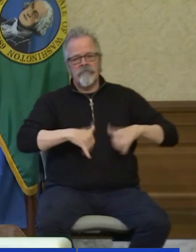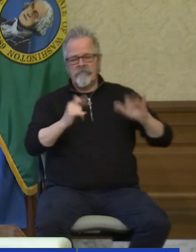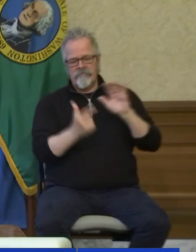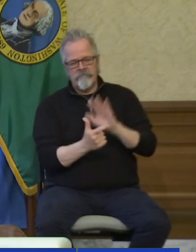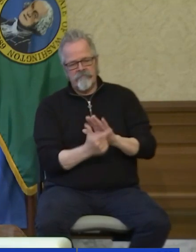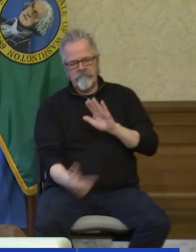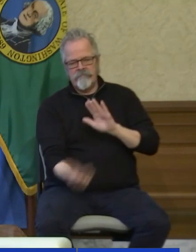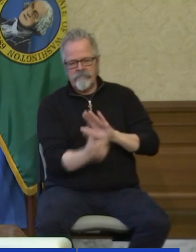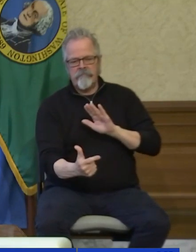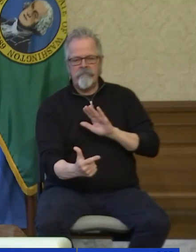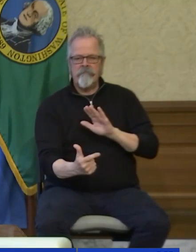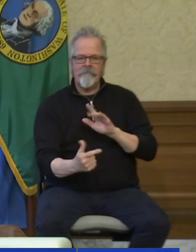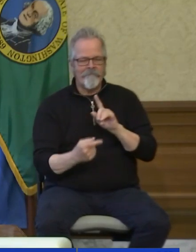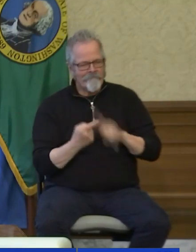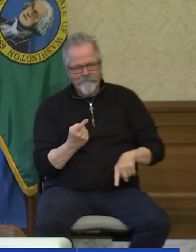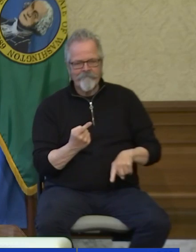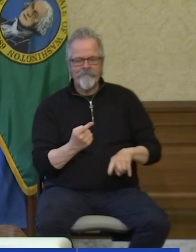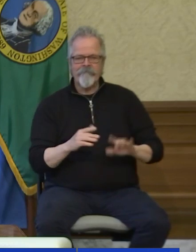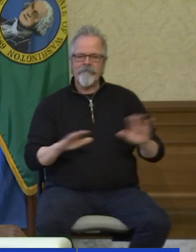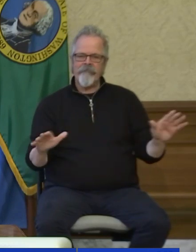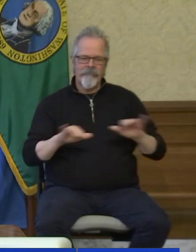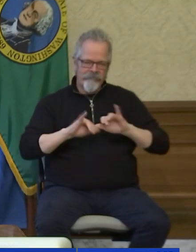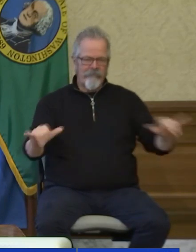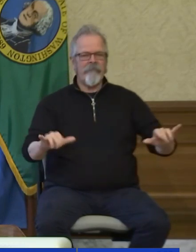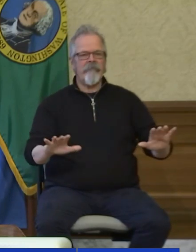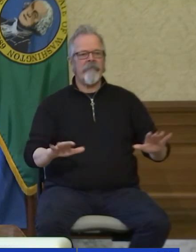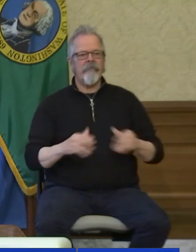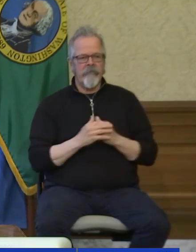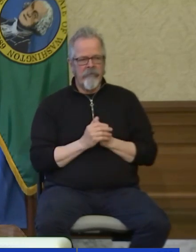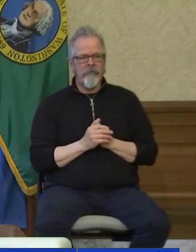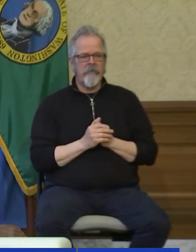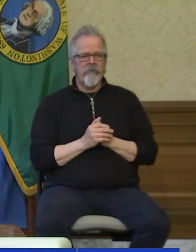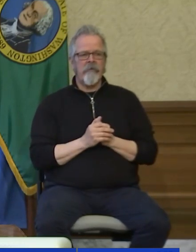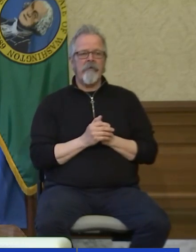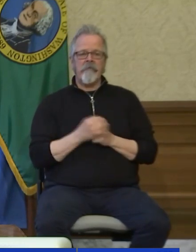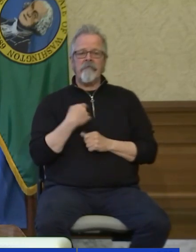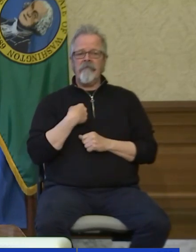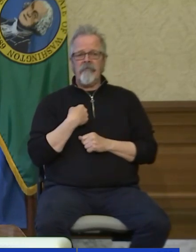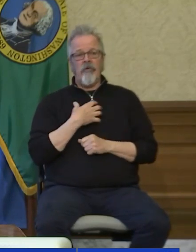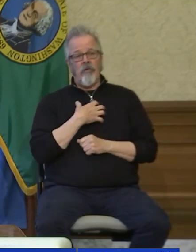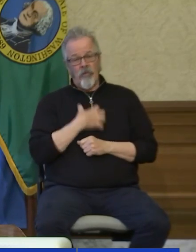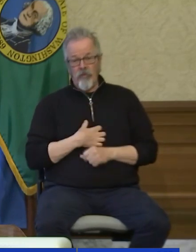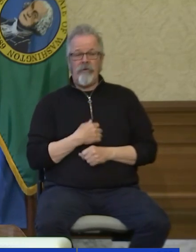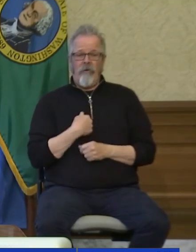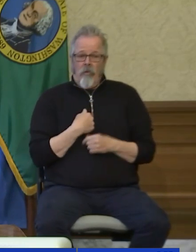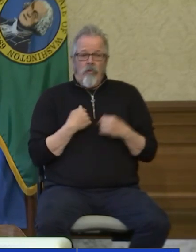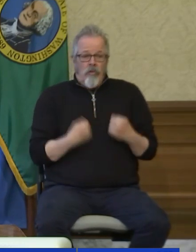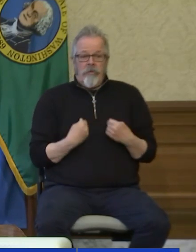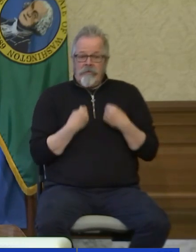assess the data on a daily basis and adapt as conditions allow.